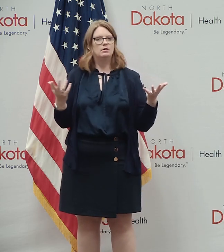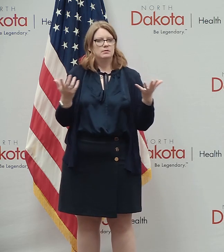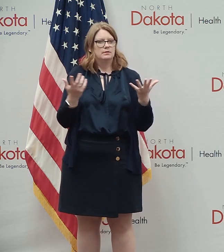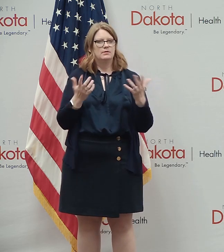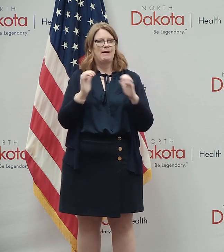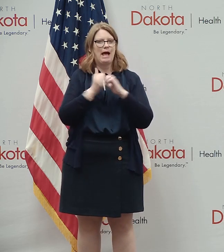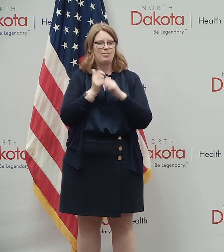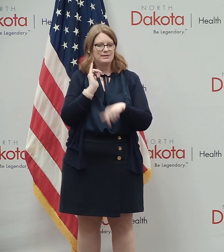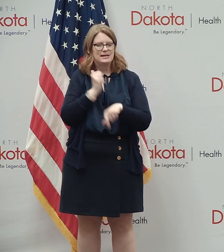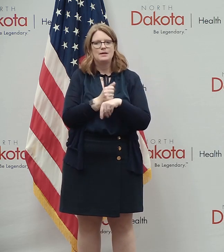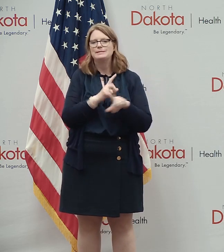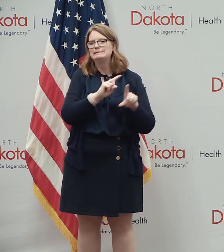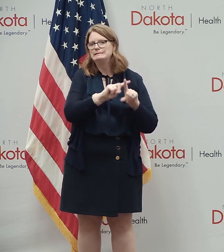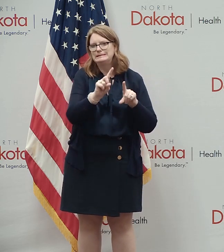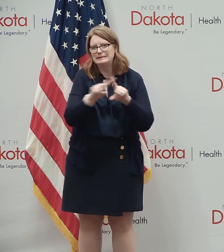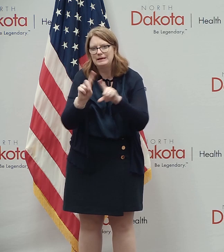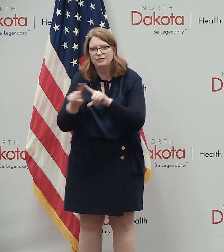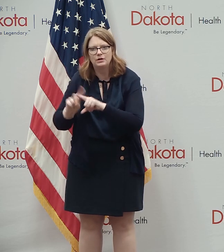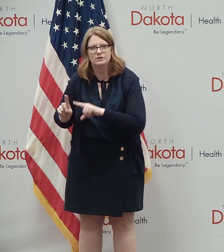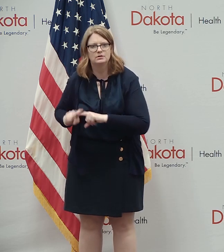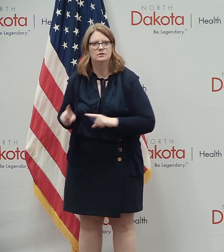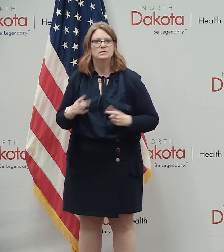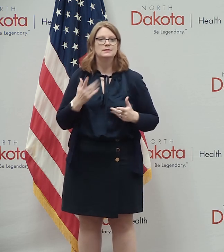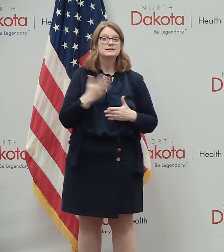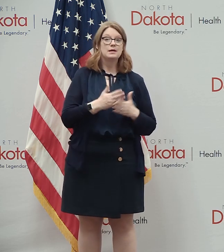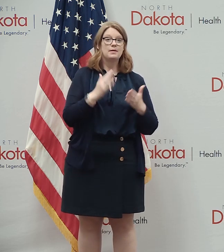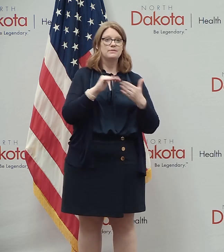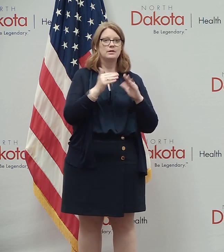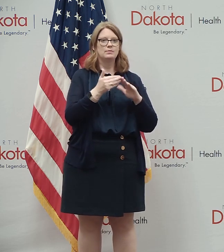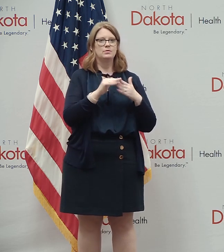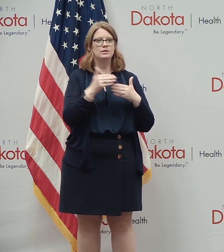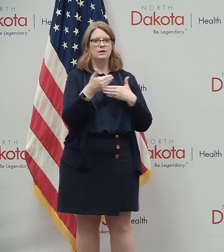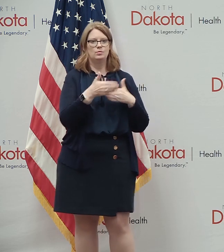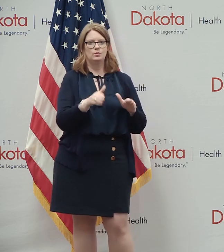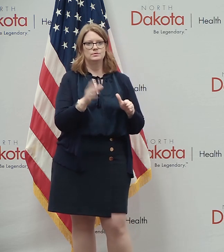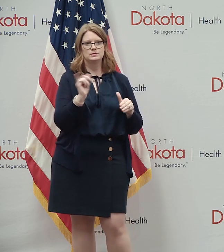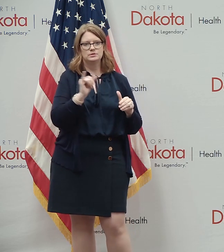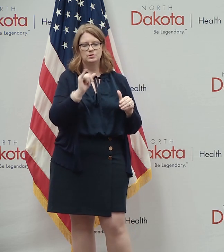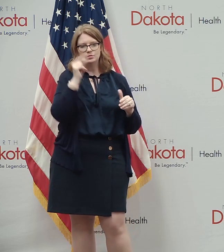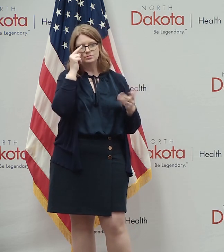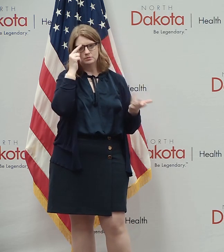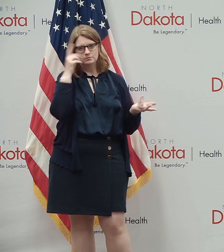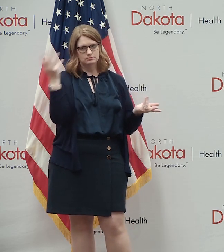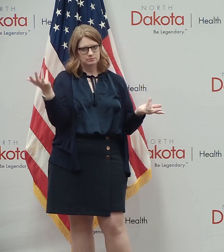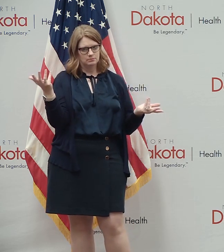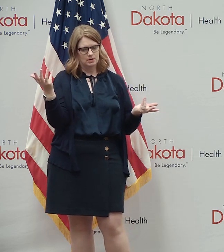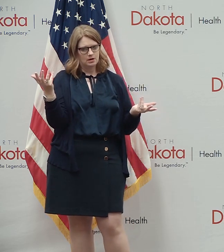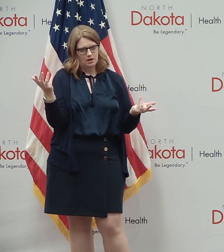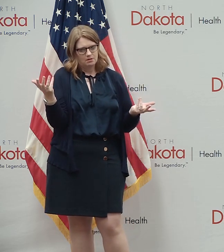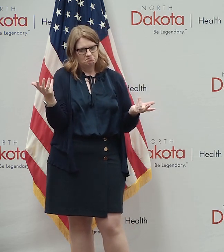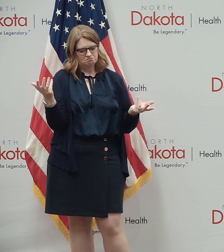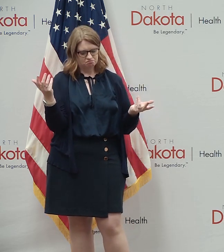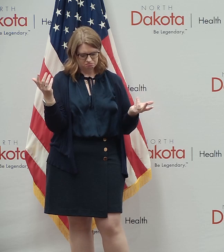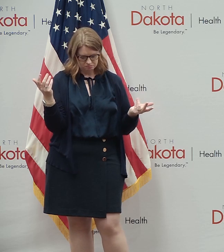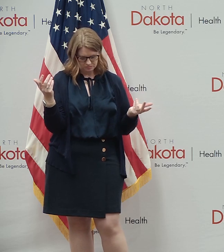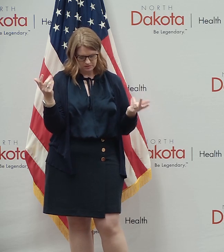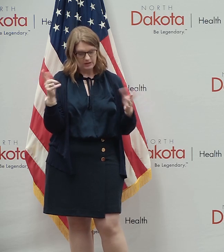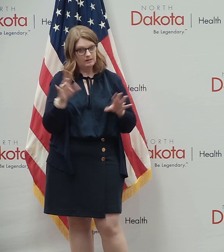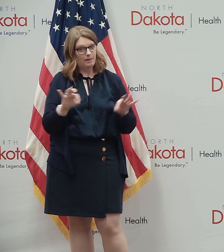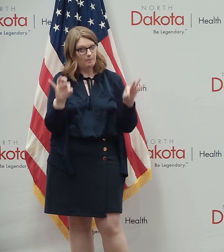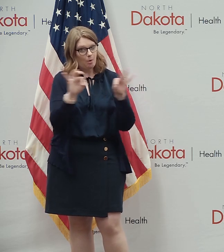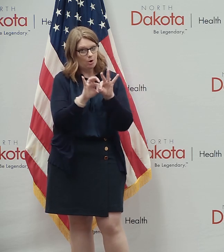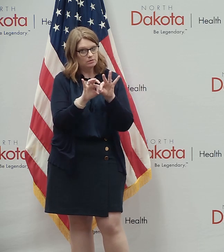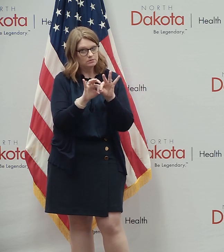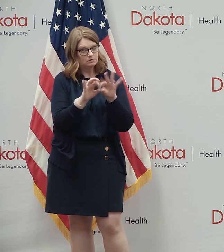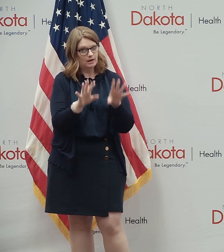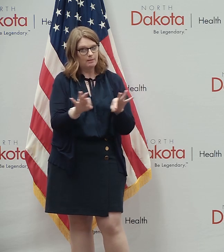able to isolate. Some have got, community rooms that could be repurposed for appropriate social distancing. And so the key here is